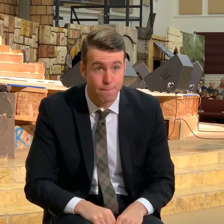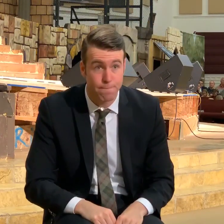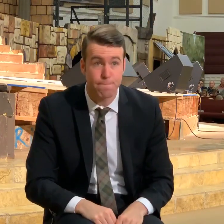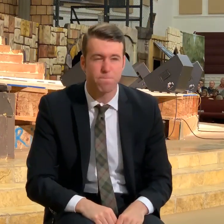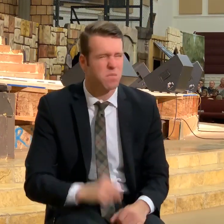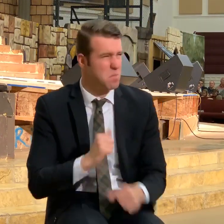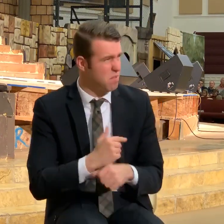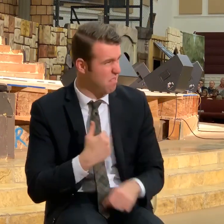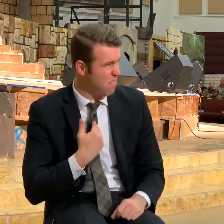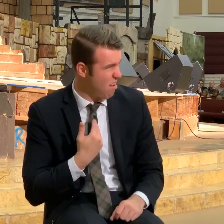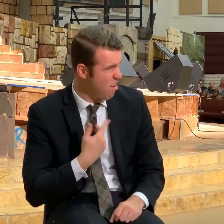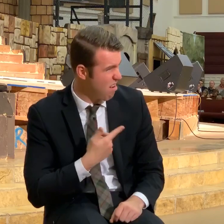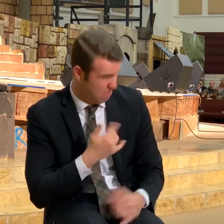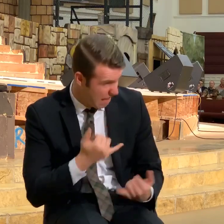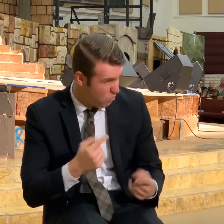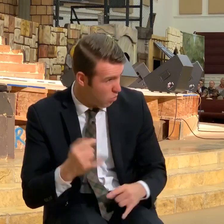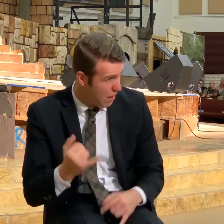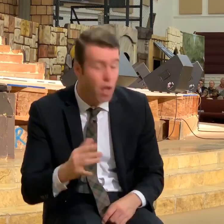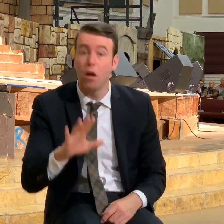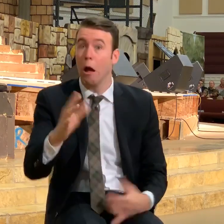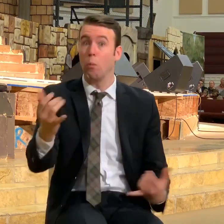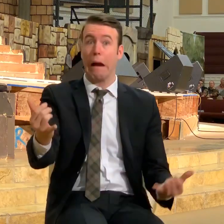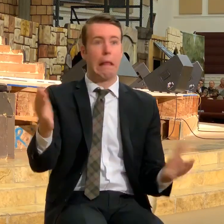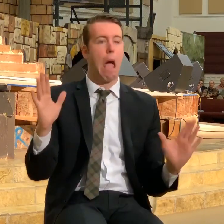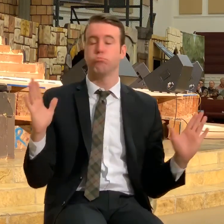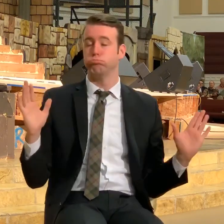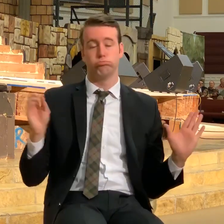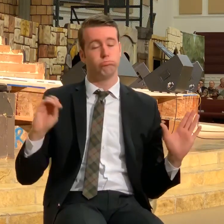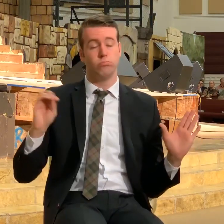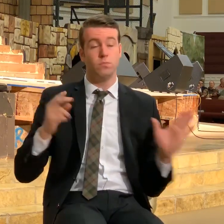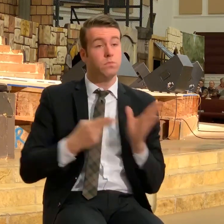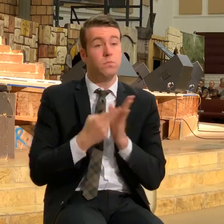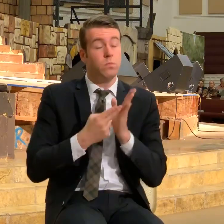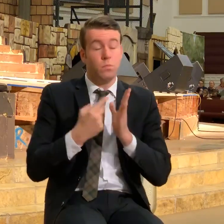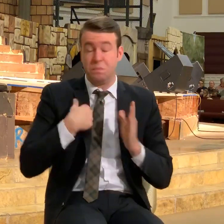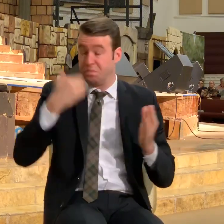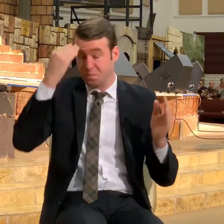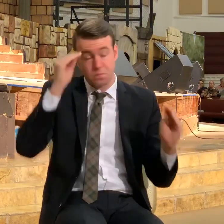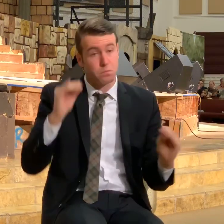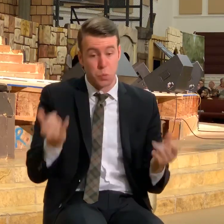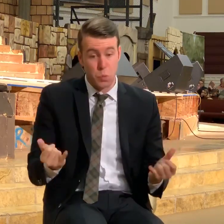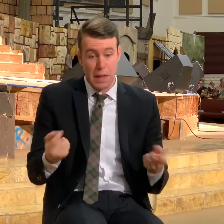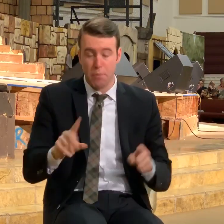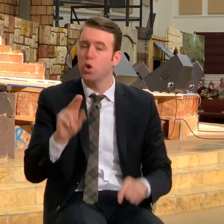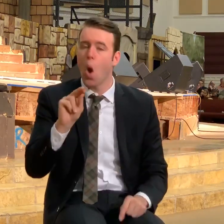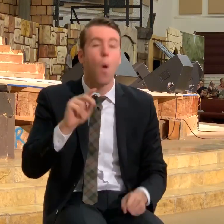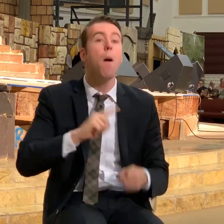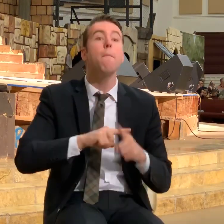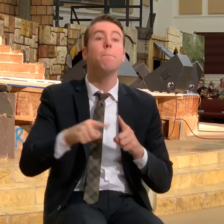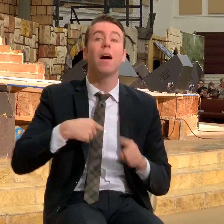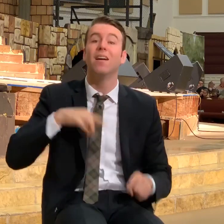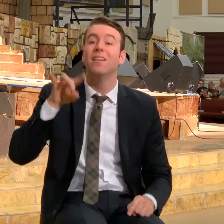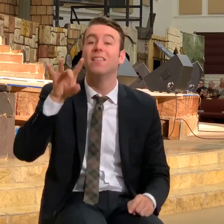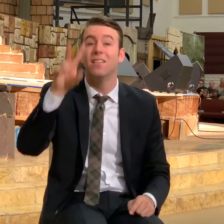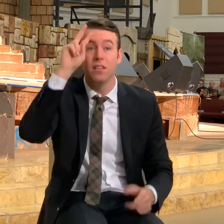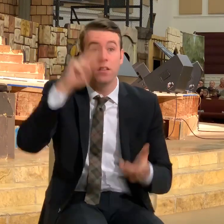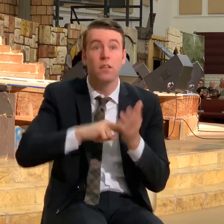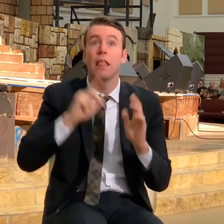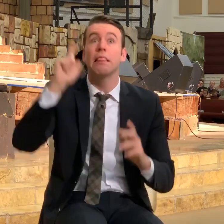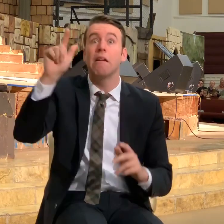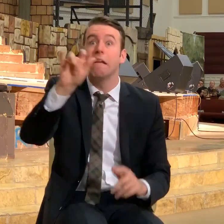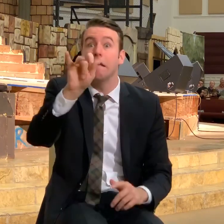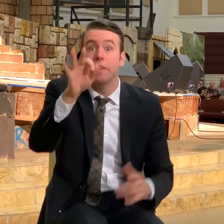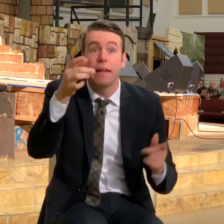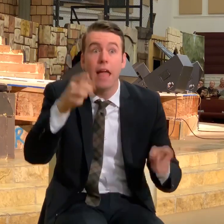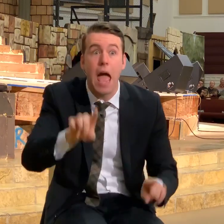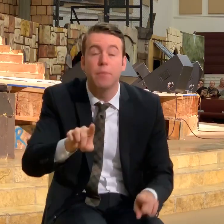But the young, is that going on? No. Not that I know of. Honestly, I don't know of any of that. But this is medicine for when it happens.